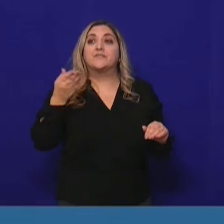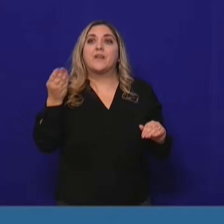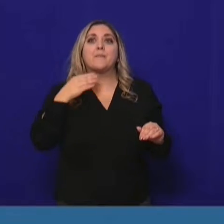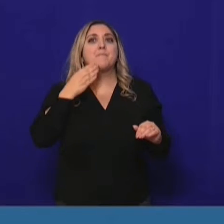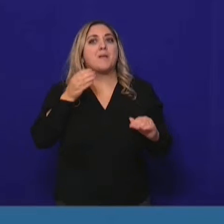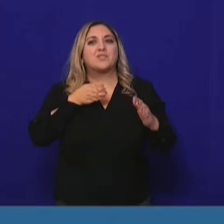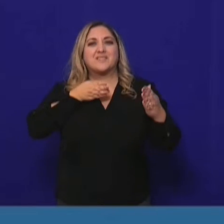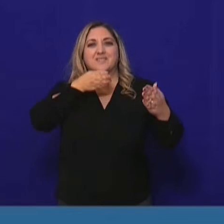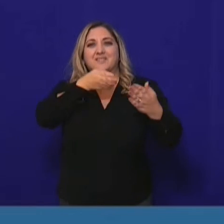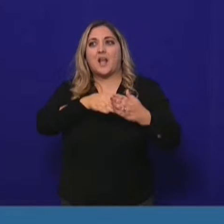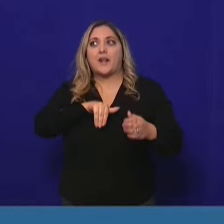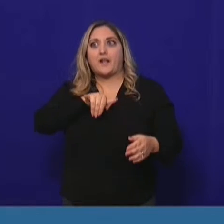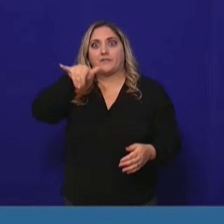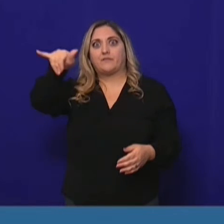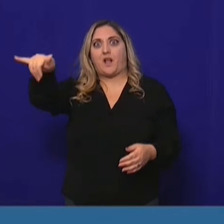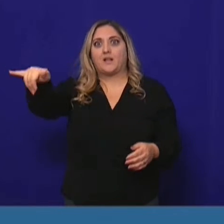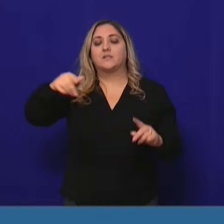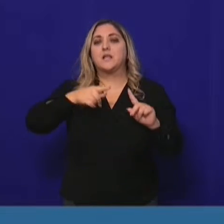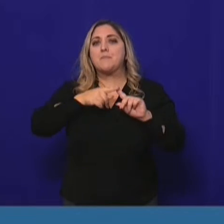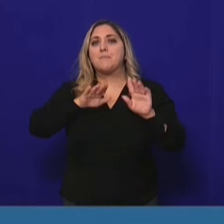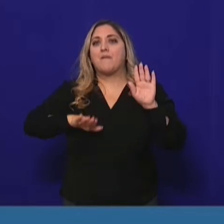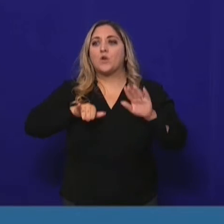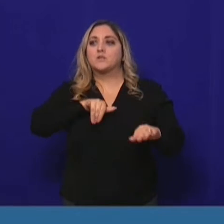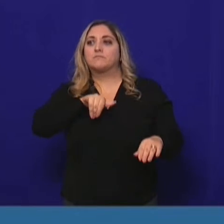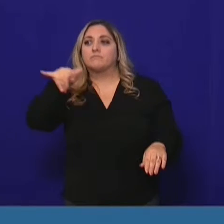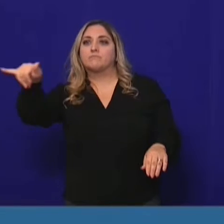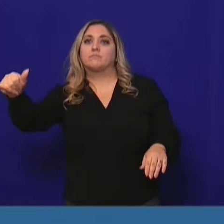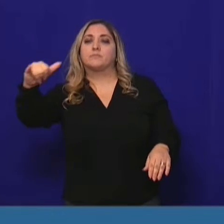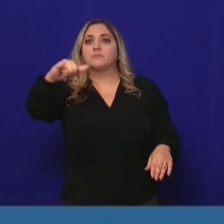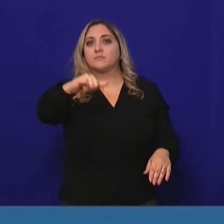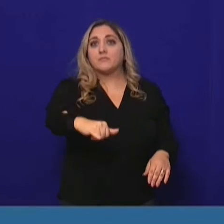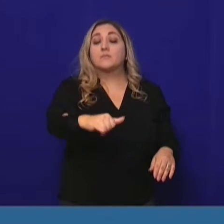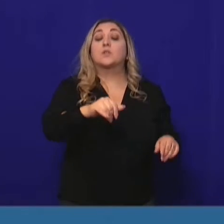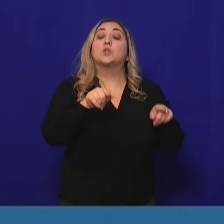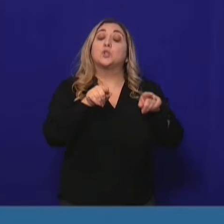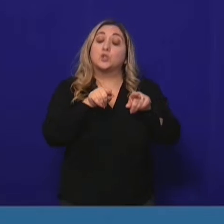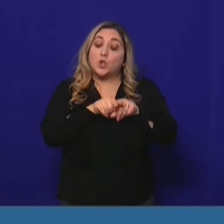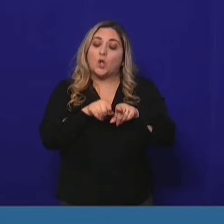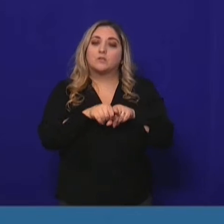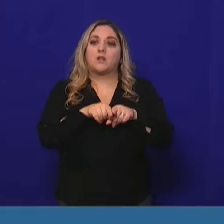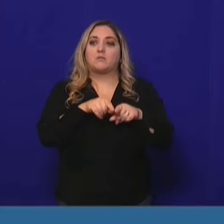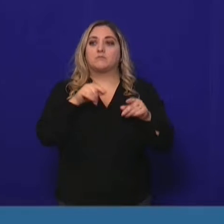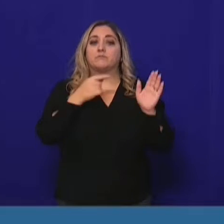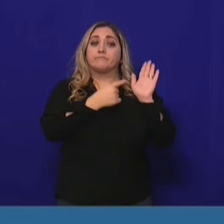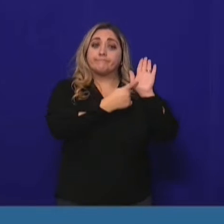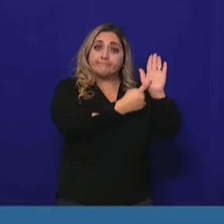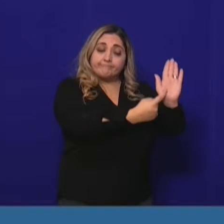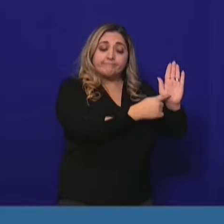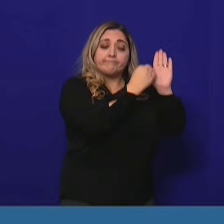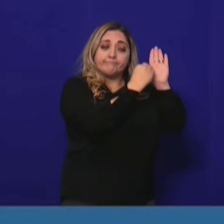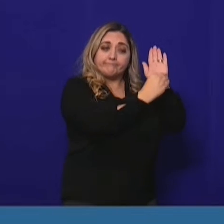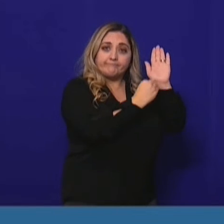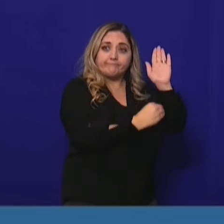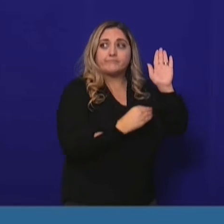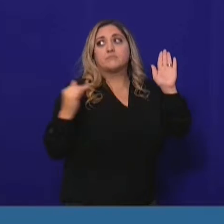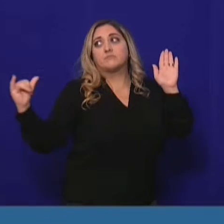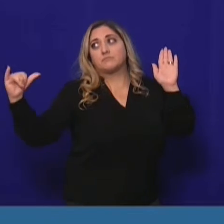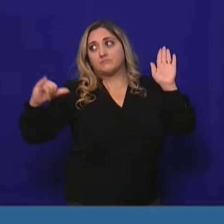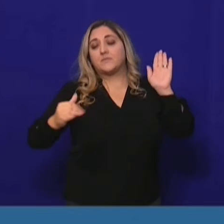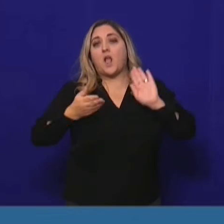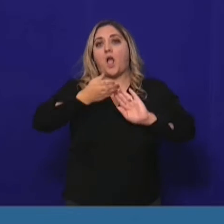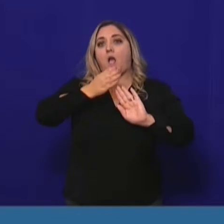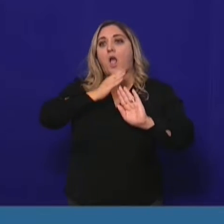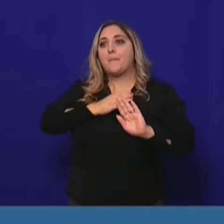żieda fil-flights, jista' jkun li jkollok nies li jkollhom connection flights, u allura importanti li aħna